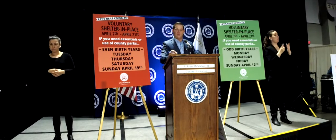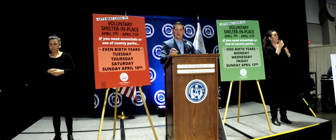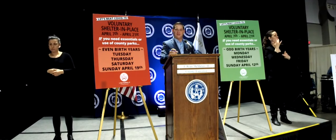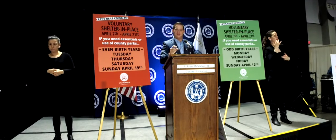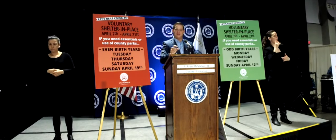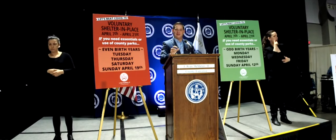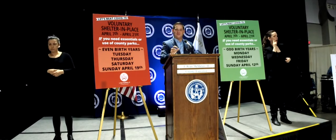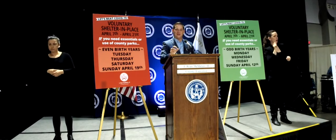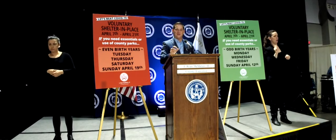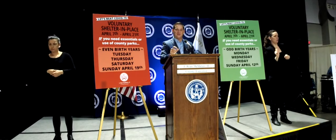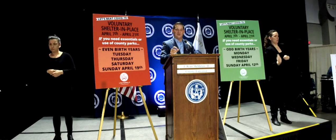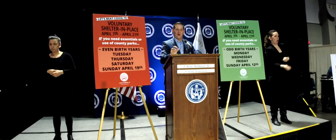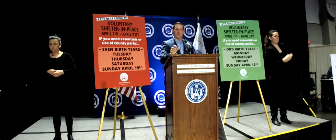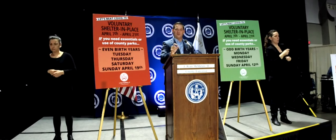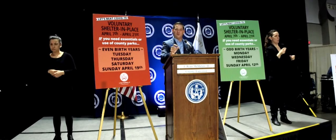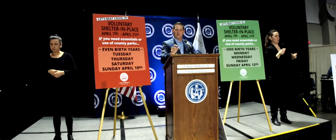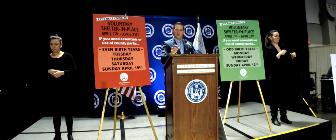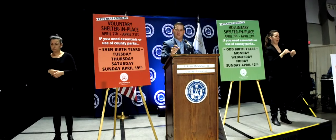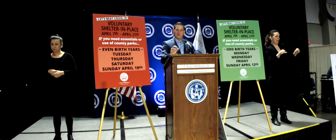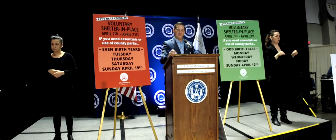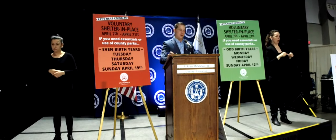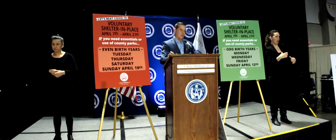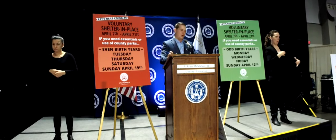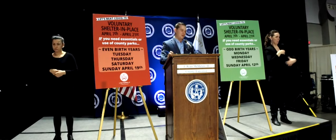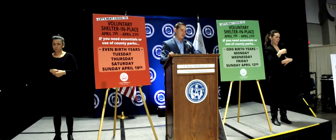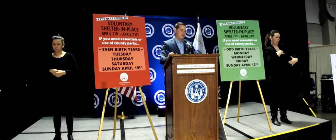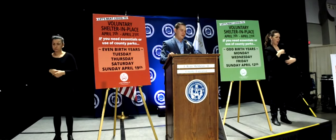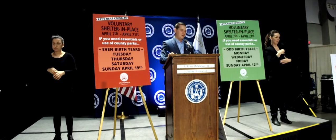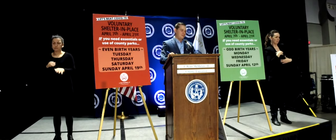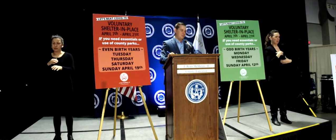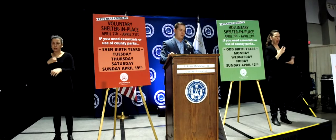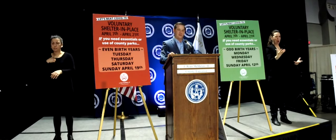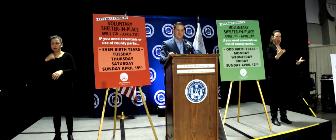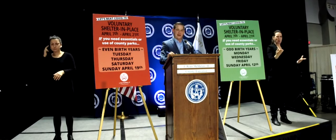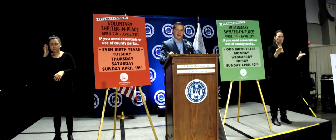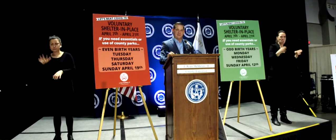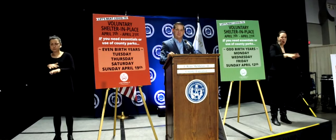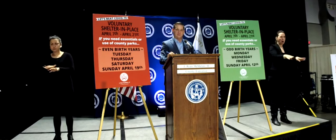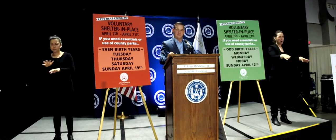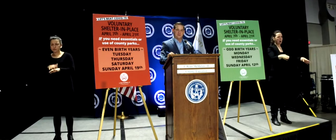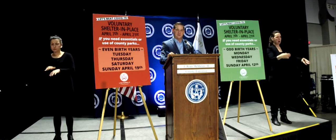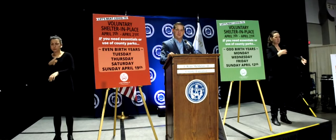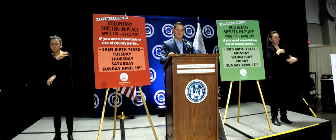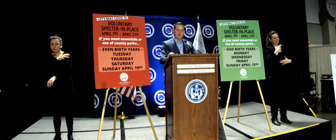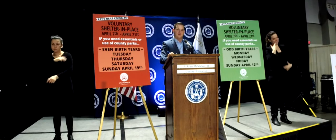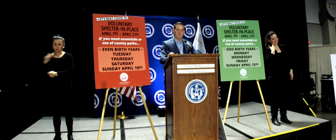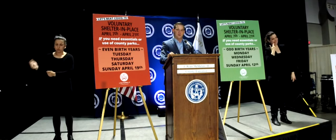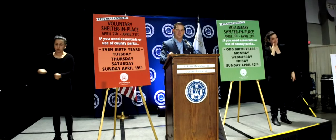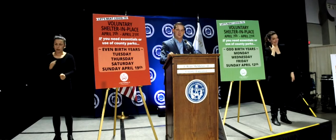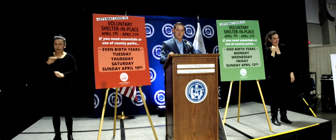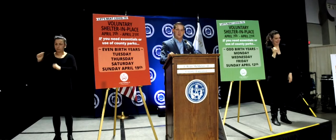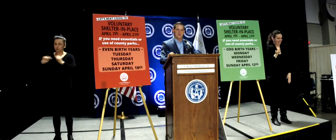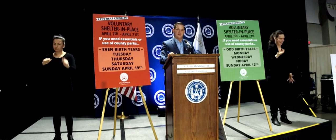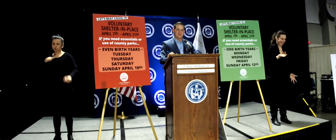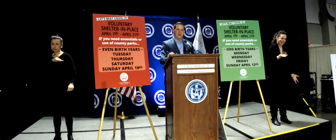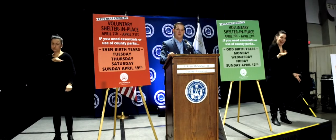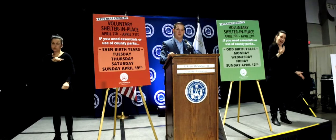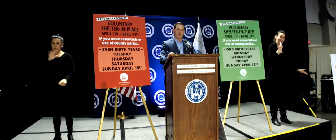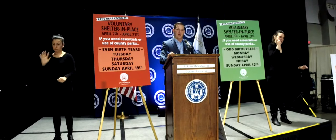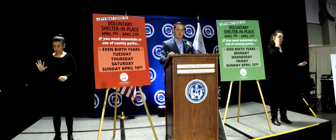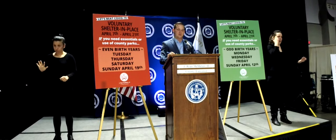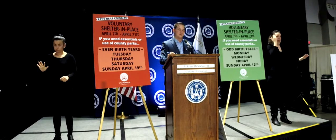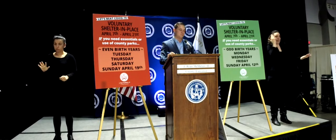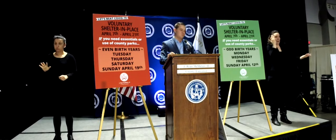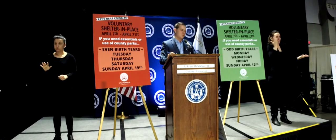I know many of the golfing community very well. My brother Tom is infamous with his